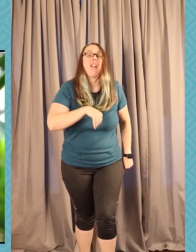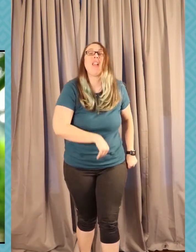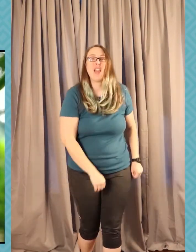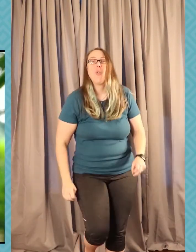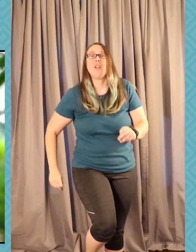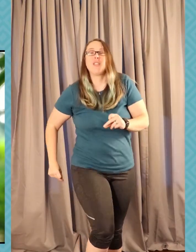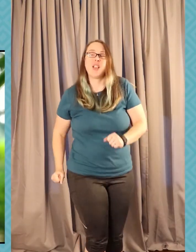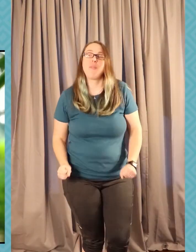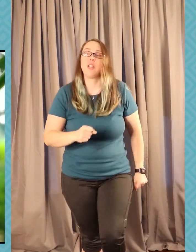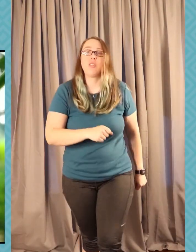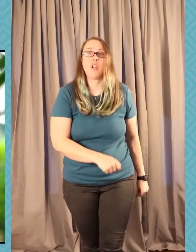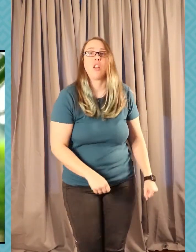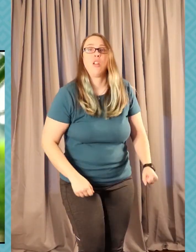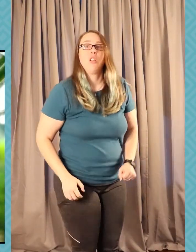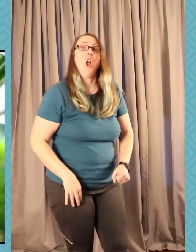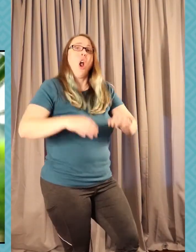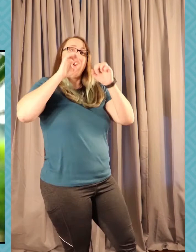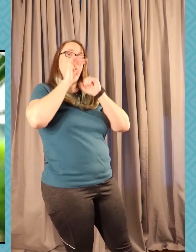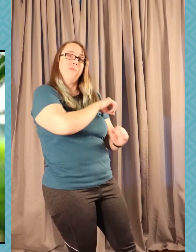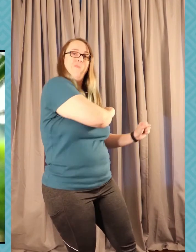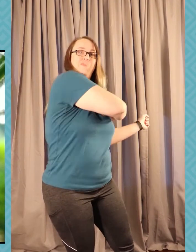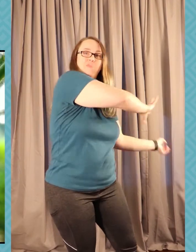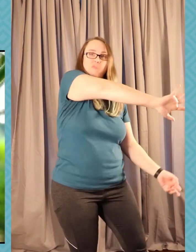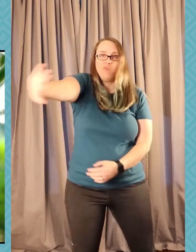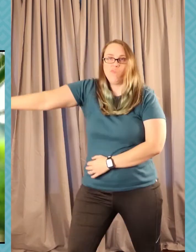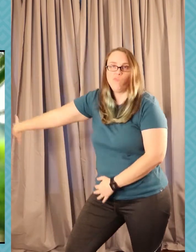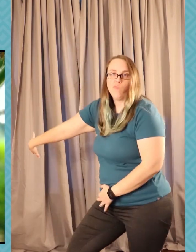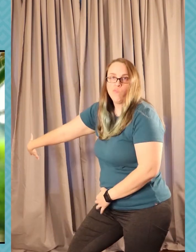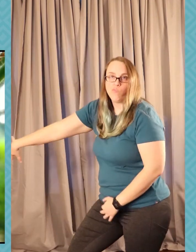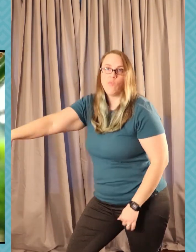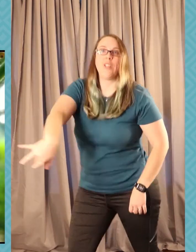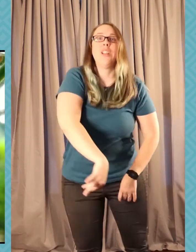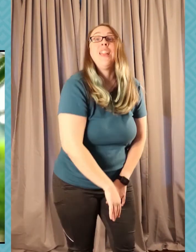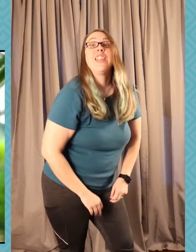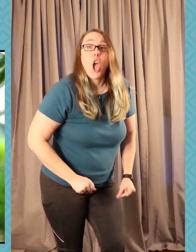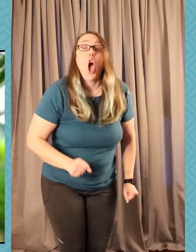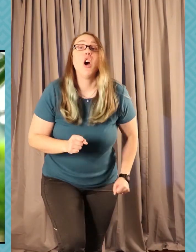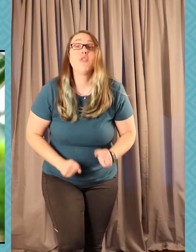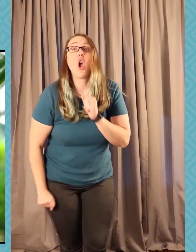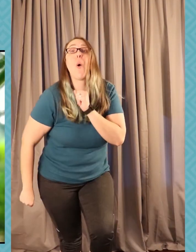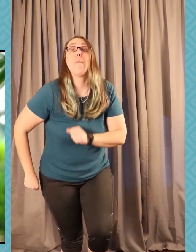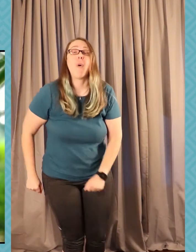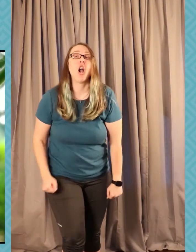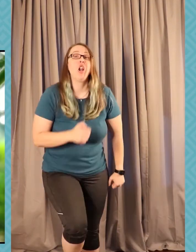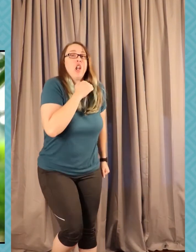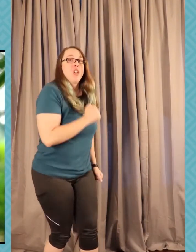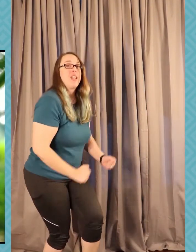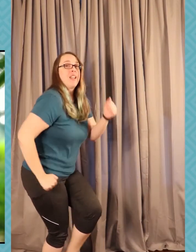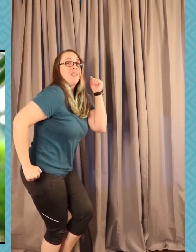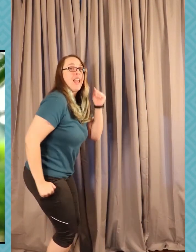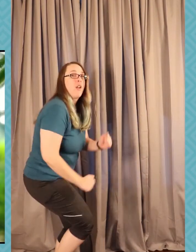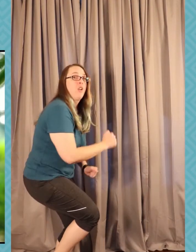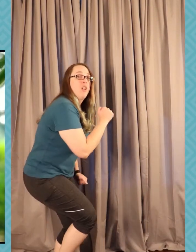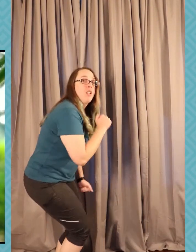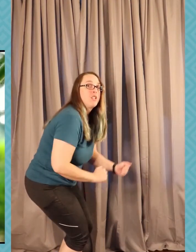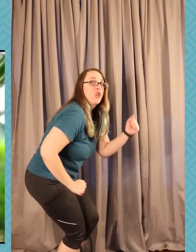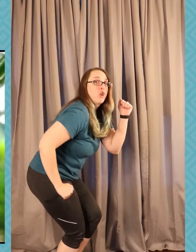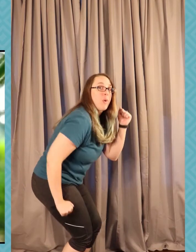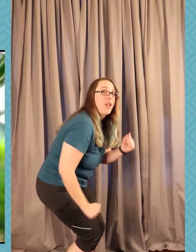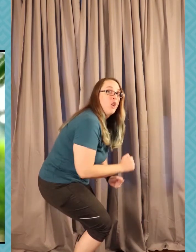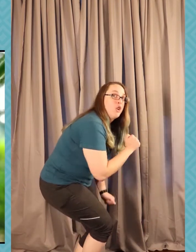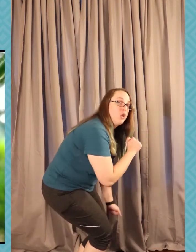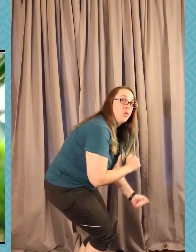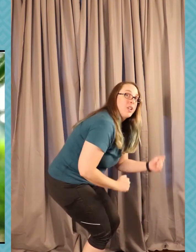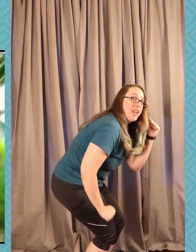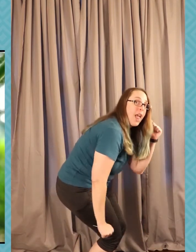by four. The little ones stop to shut the door. And they all go marching down into